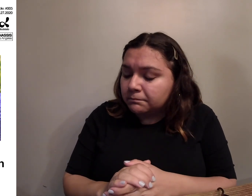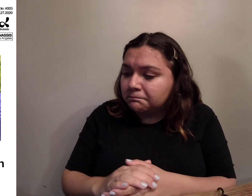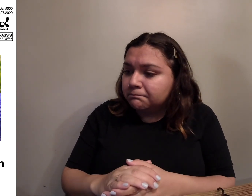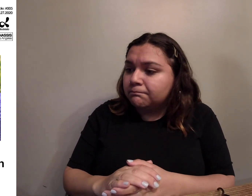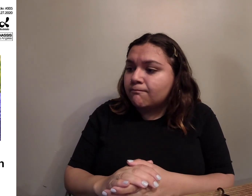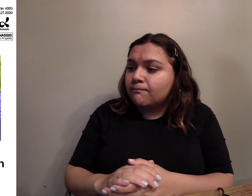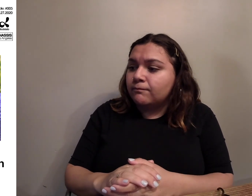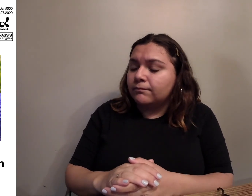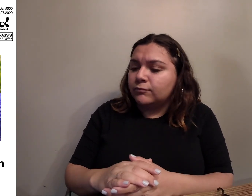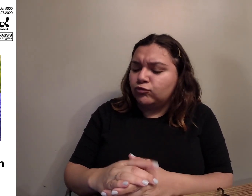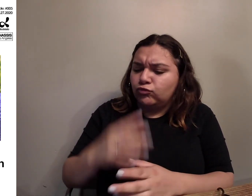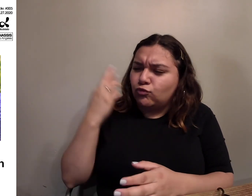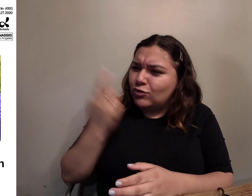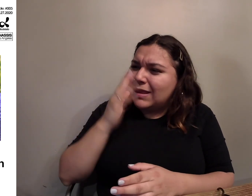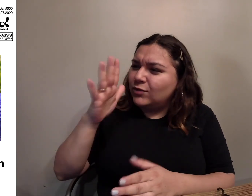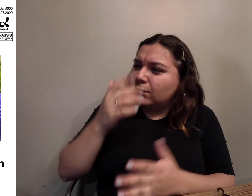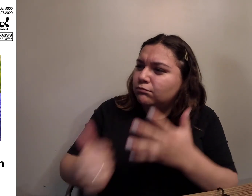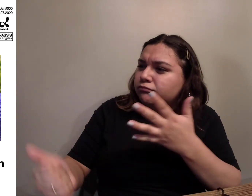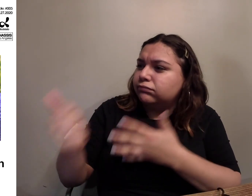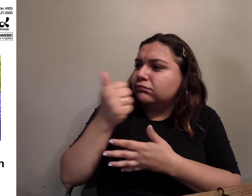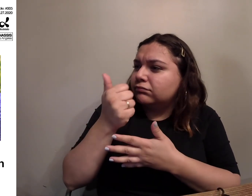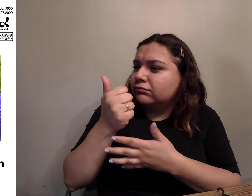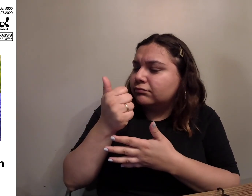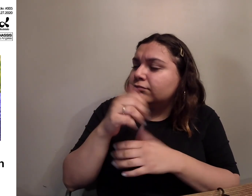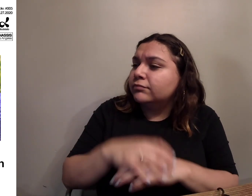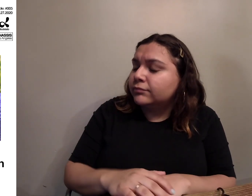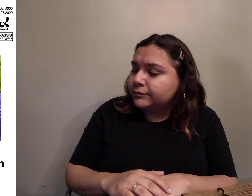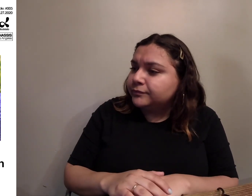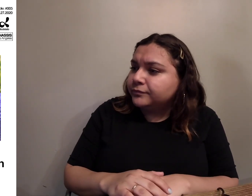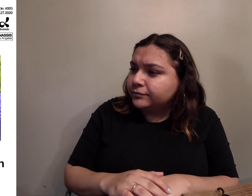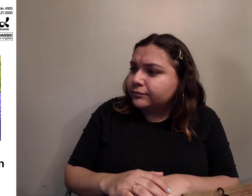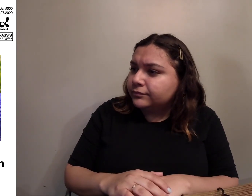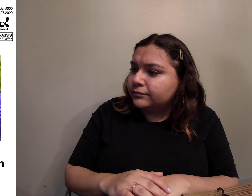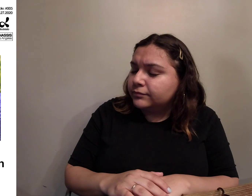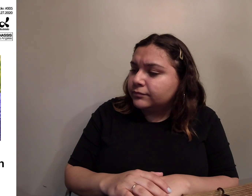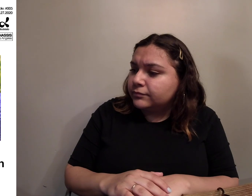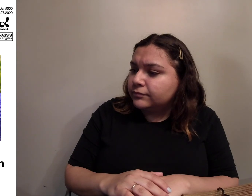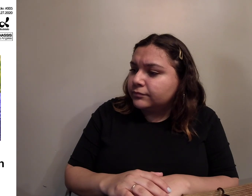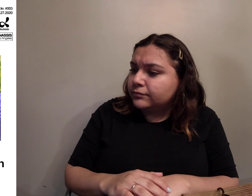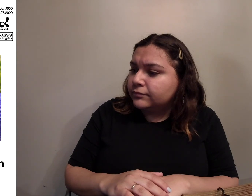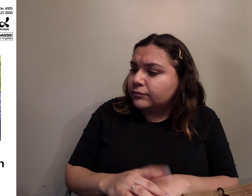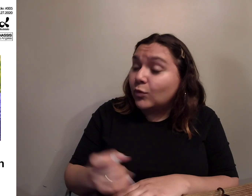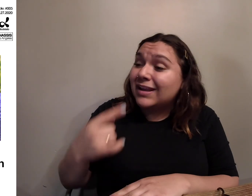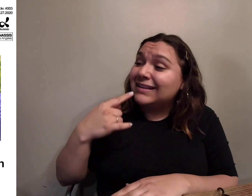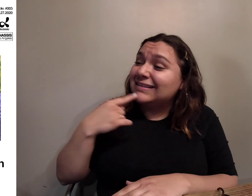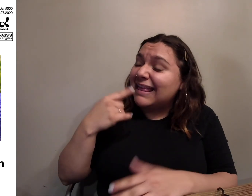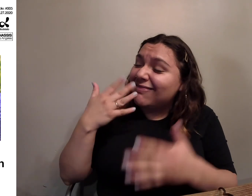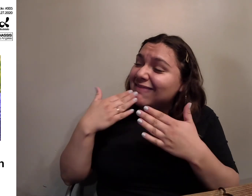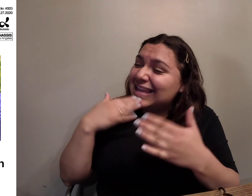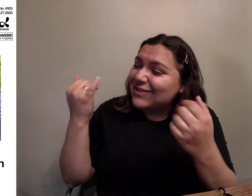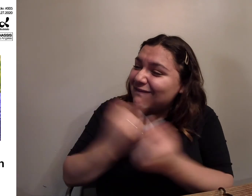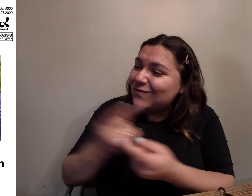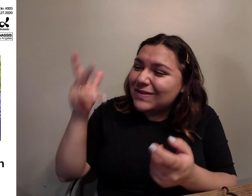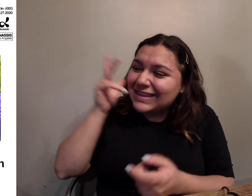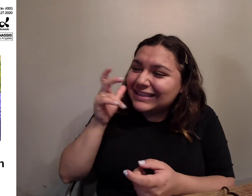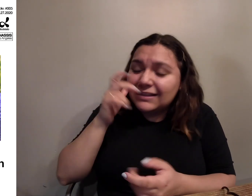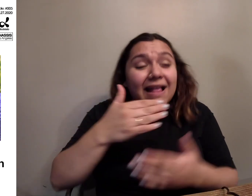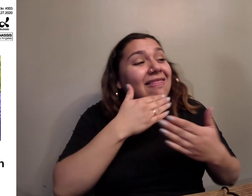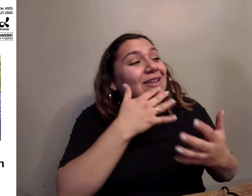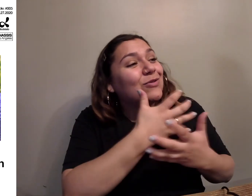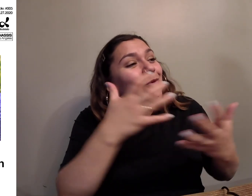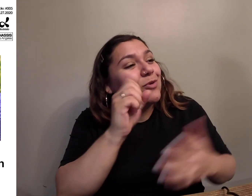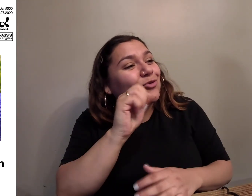our priorities. So, love to you and to everyone listening. Thank you. Saul, thank you so much. Take